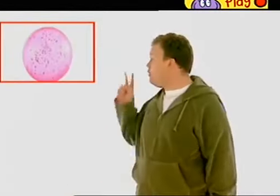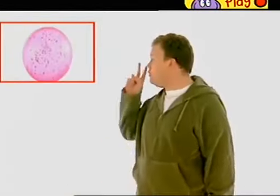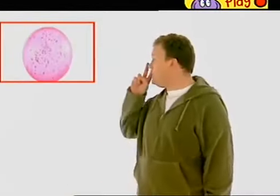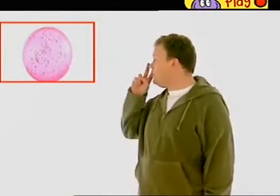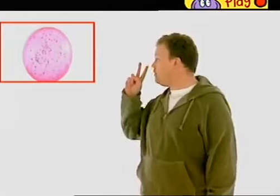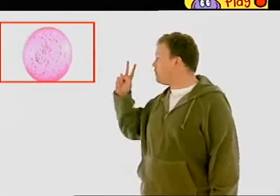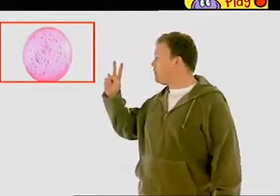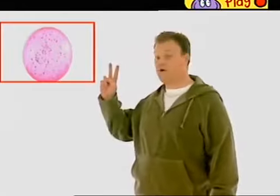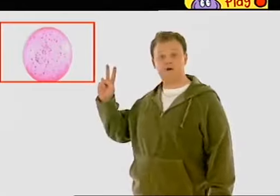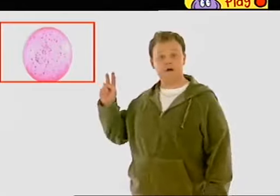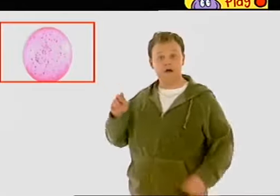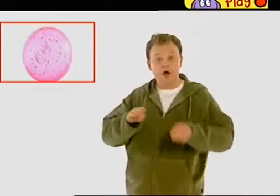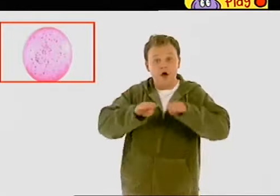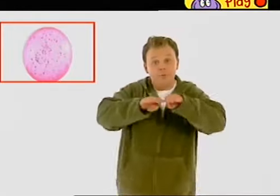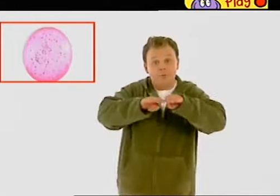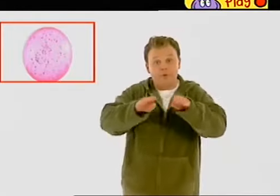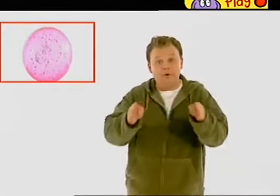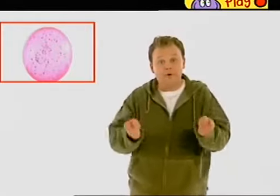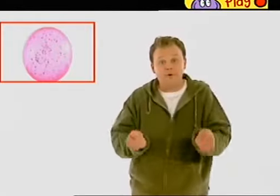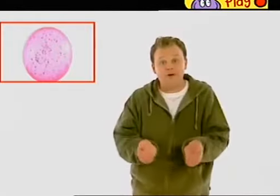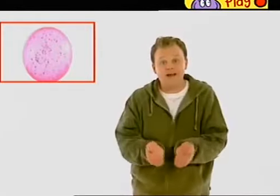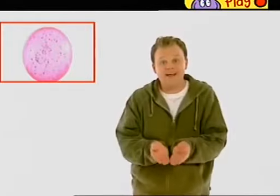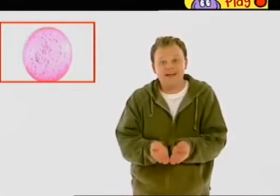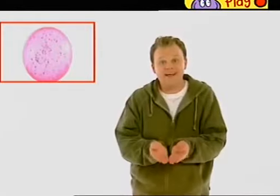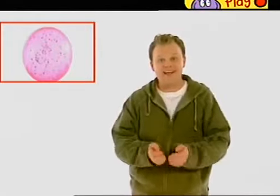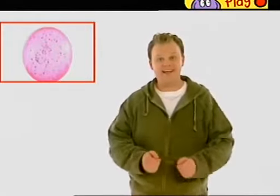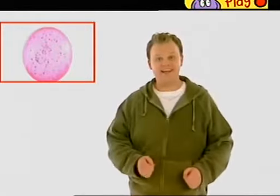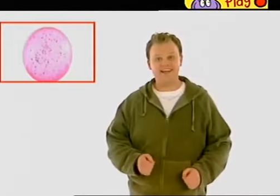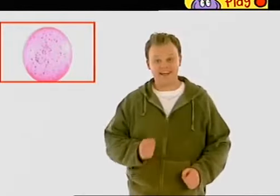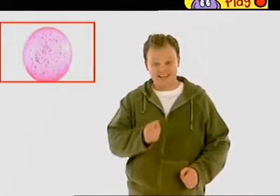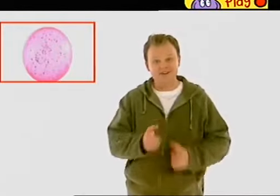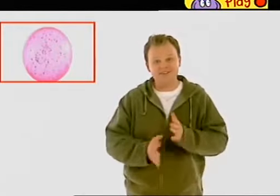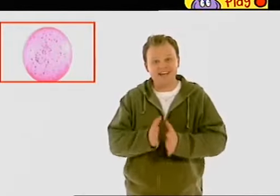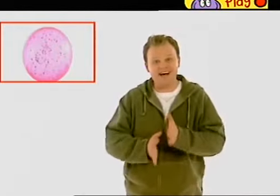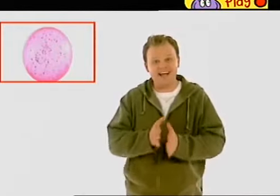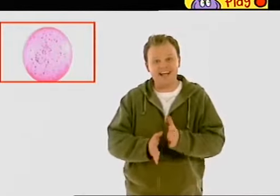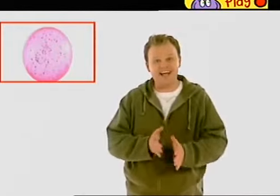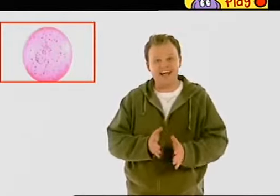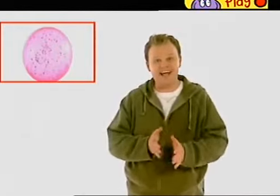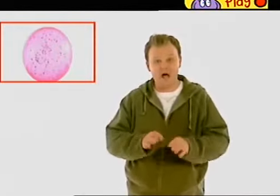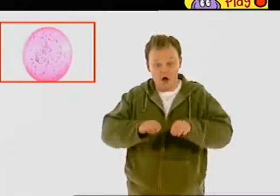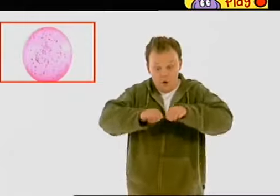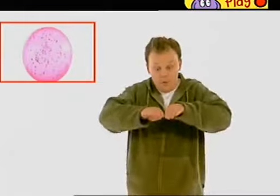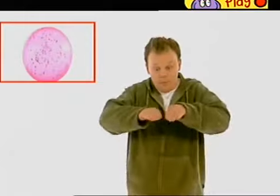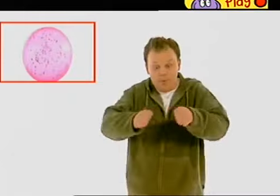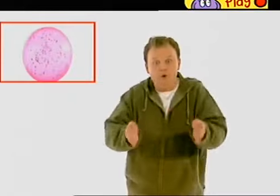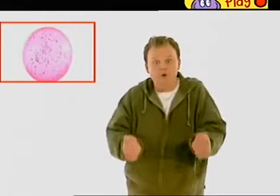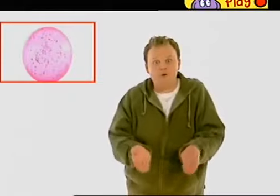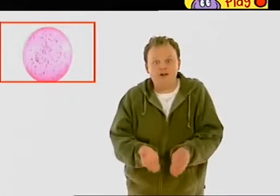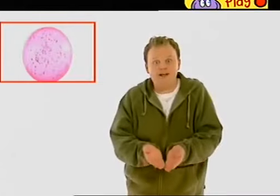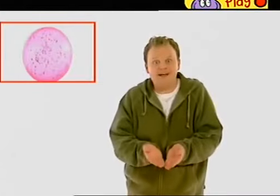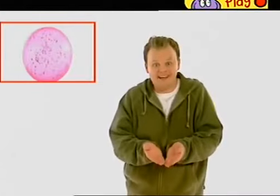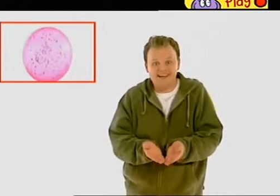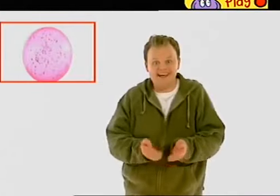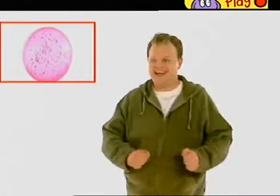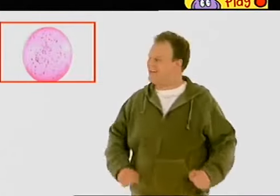Oh, look. Ball. You sign. Ball.